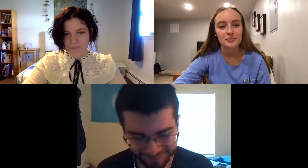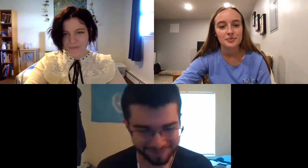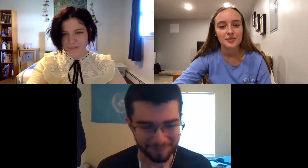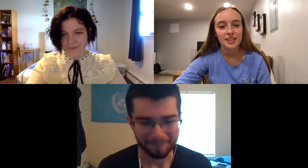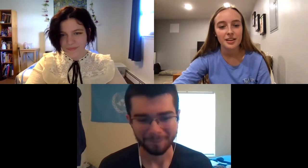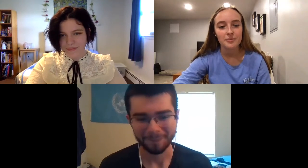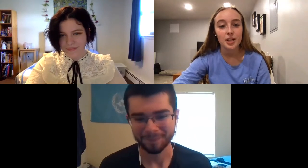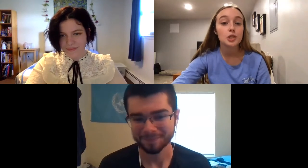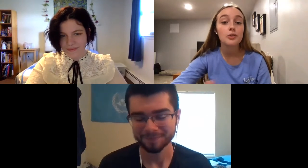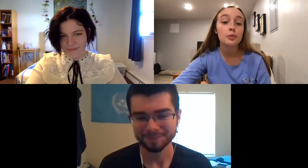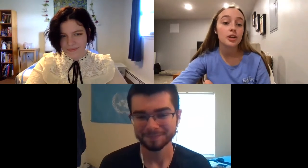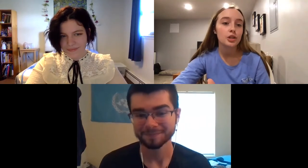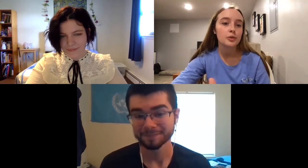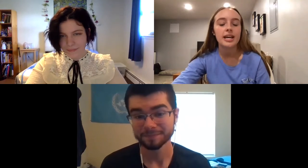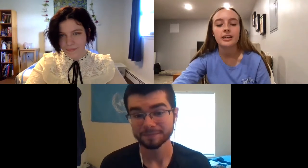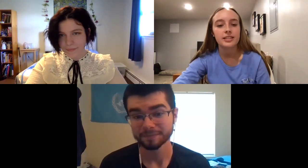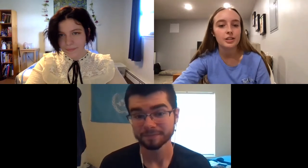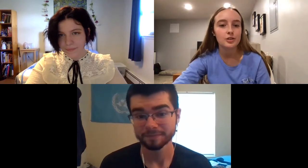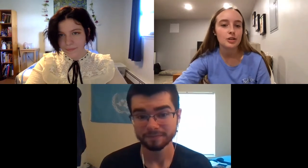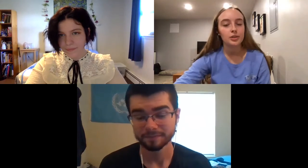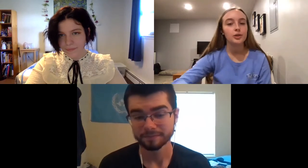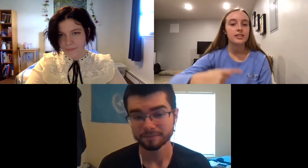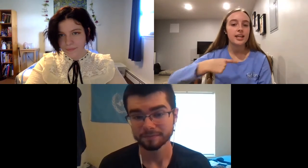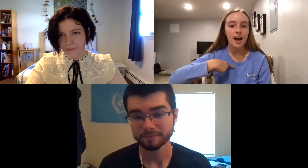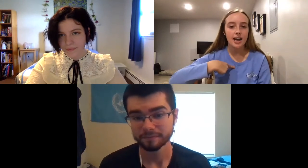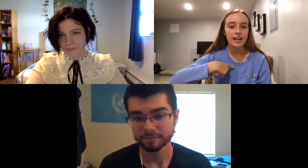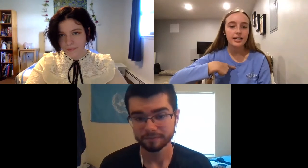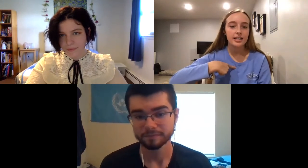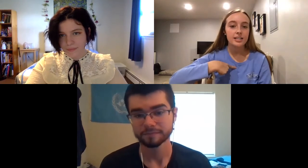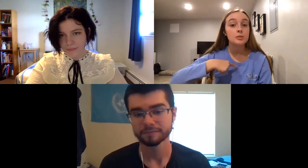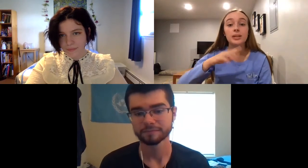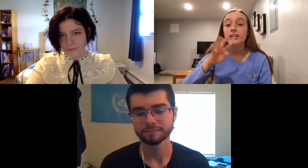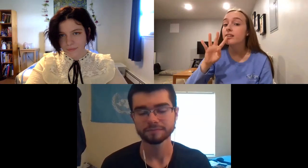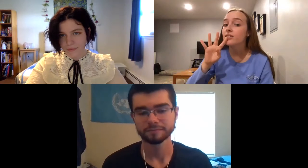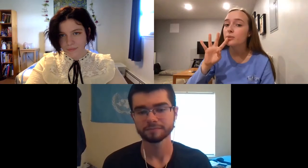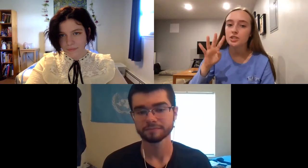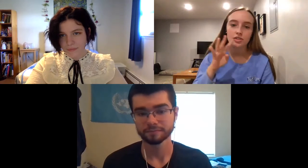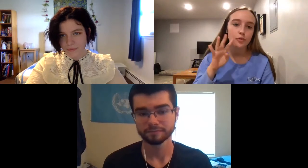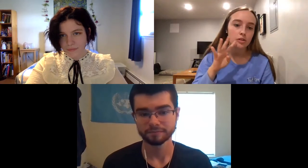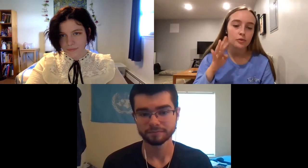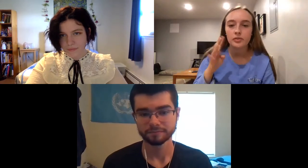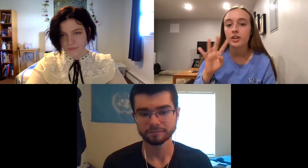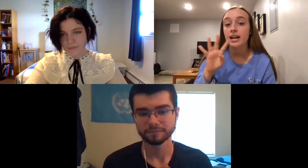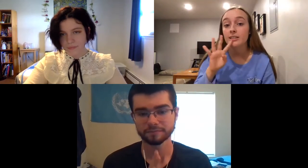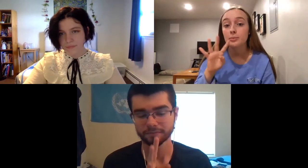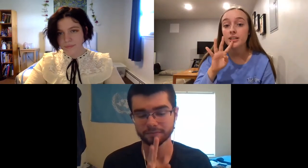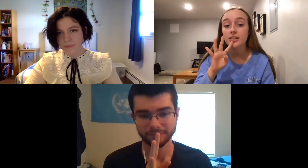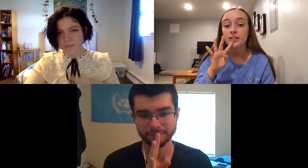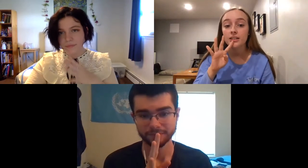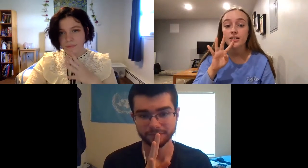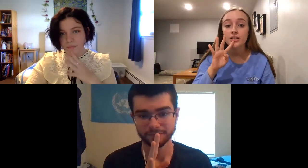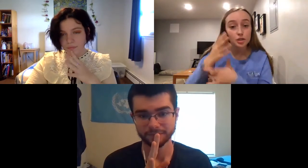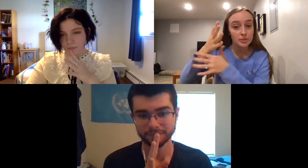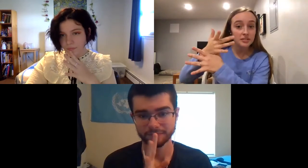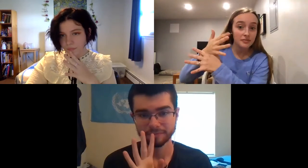Thank you. Yeah. So if you were going to use that in a sentence or something, you could say I speak, which is just four fingers. I speak